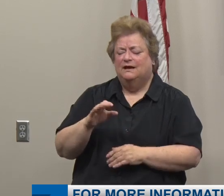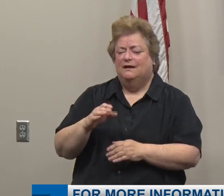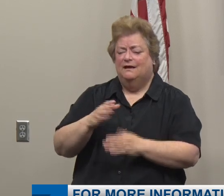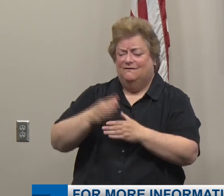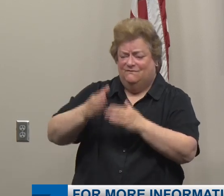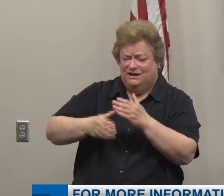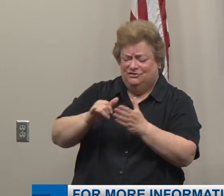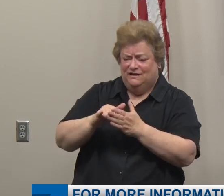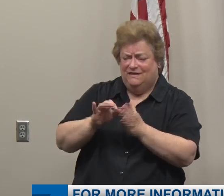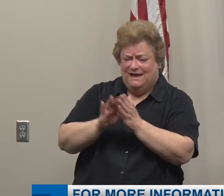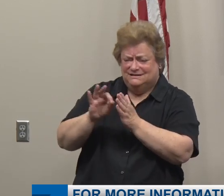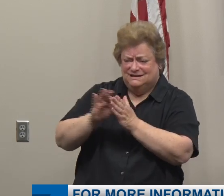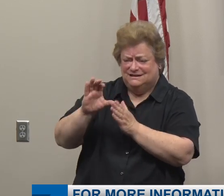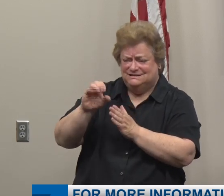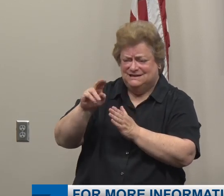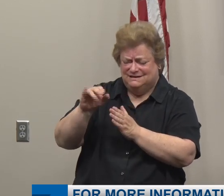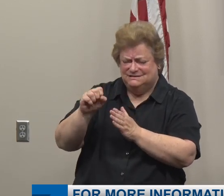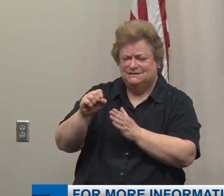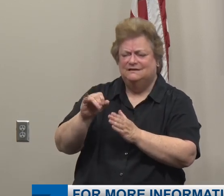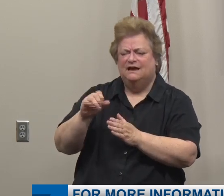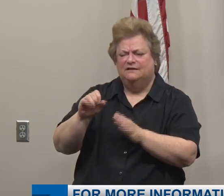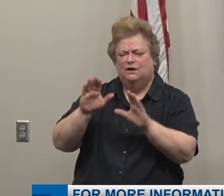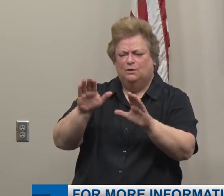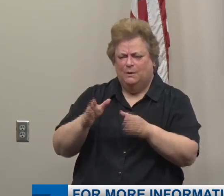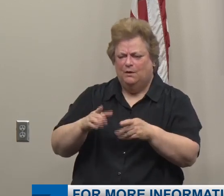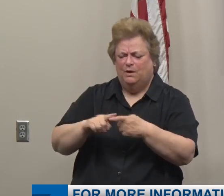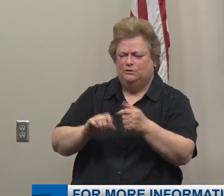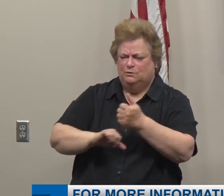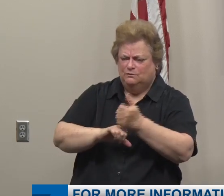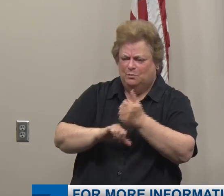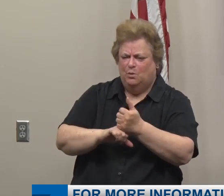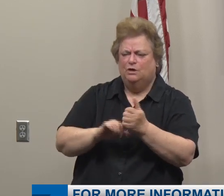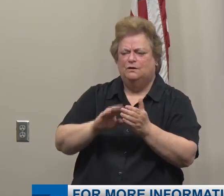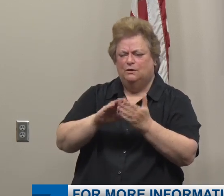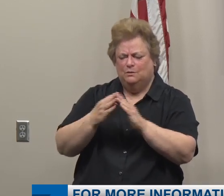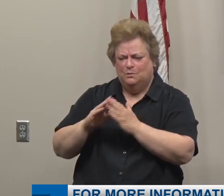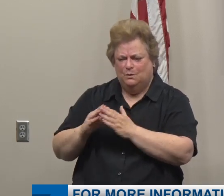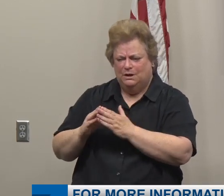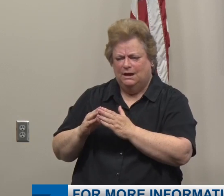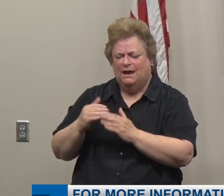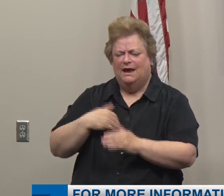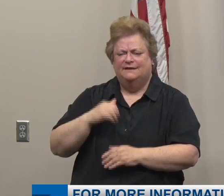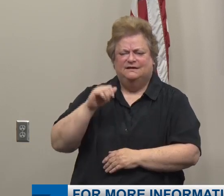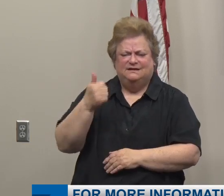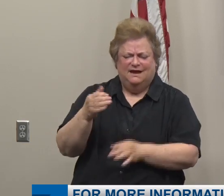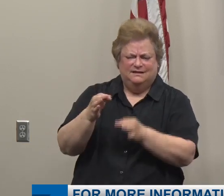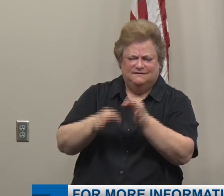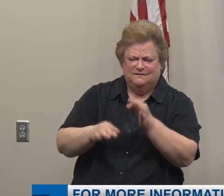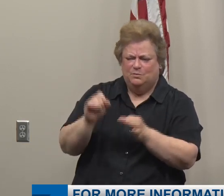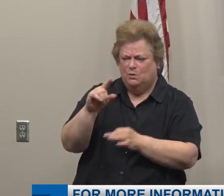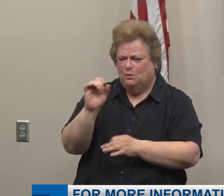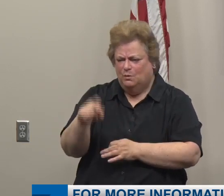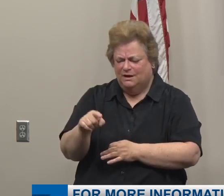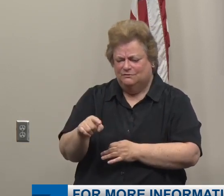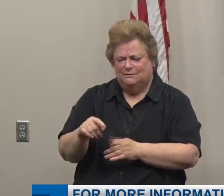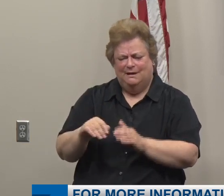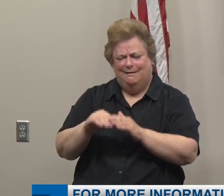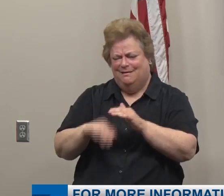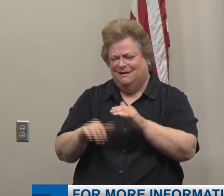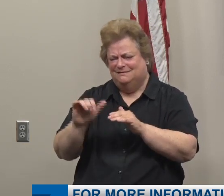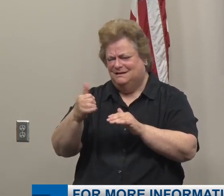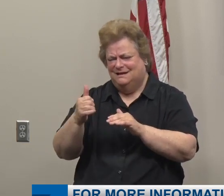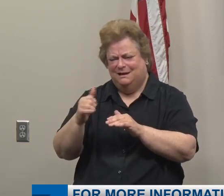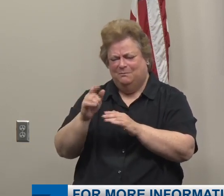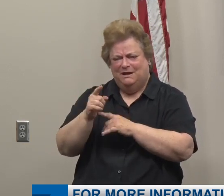and confidential and it's a great way to support our community the census contains just ten simple questions that take less than 10 minutes to